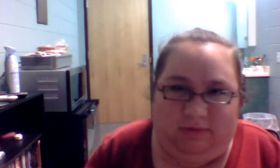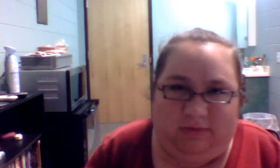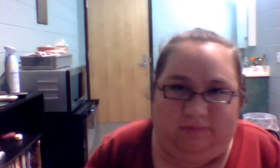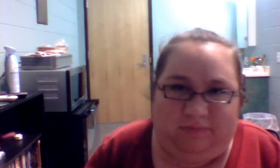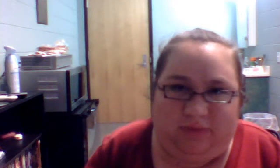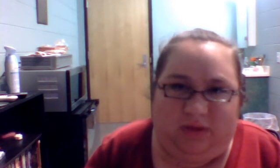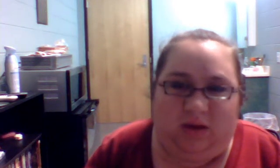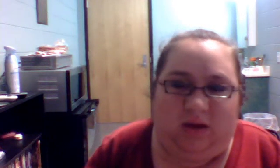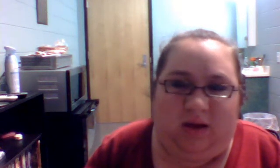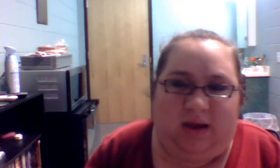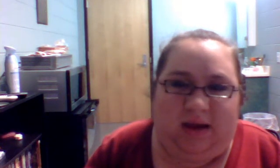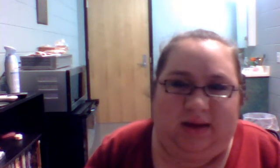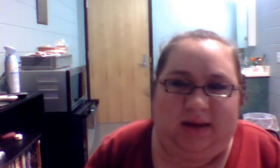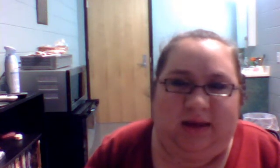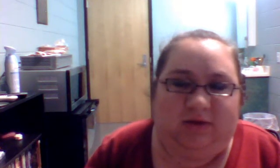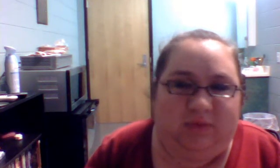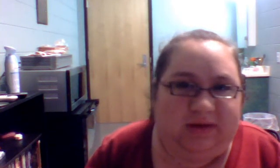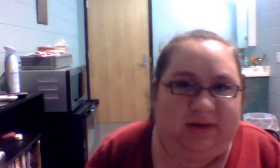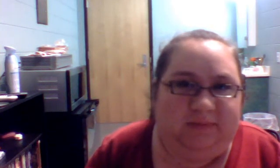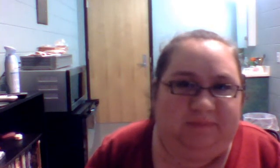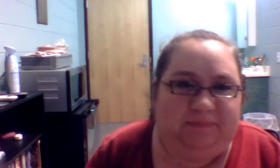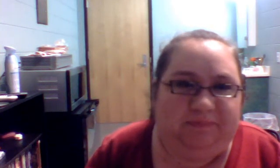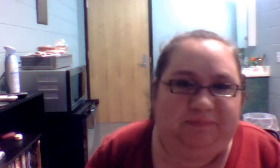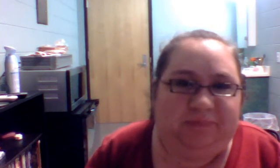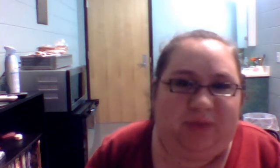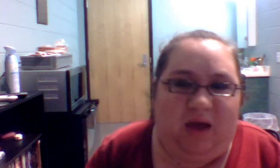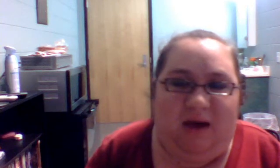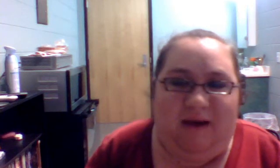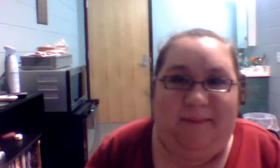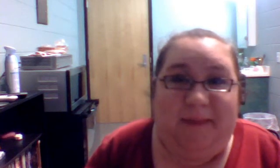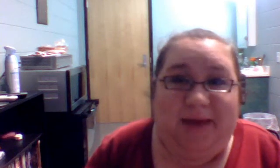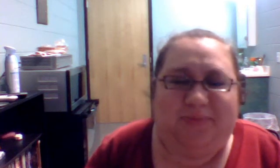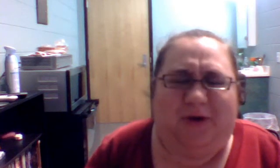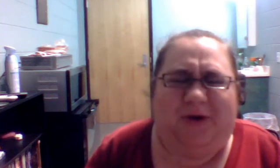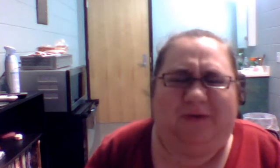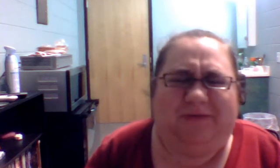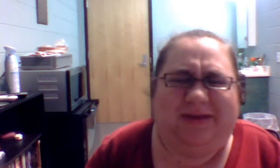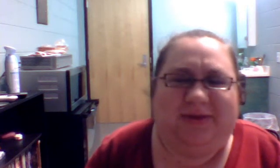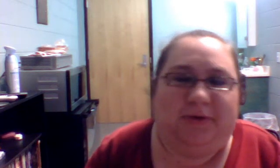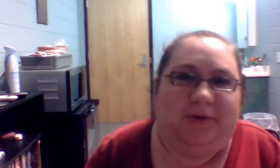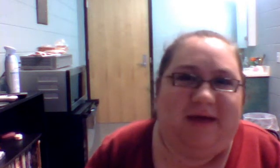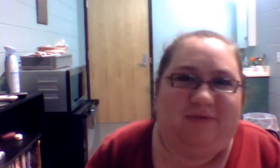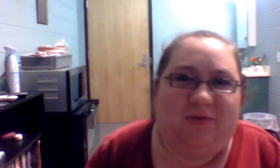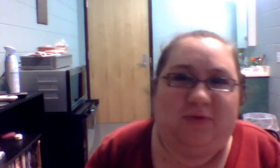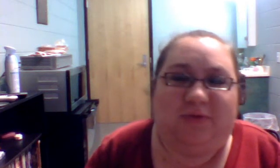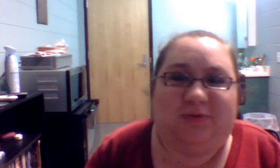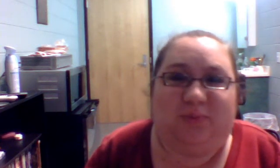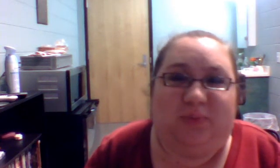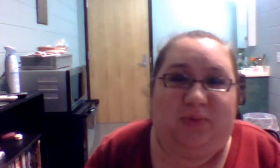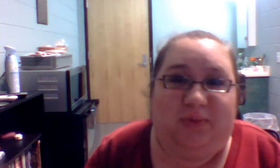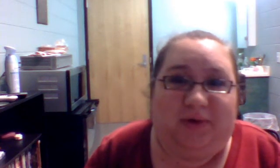at 8.20, my perfect little nephew was born.